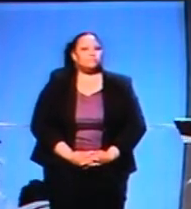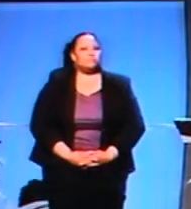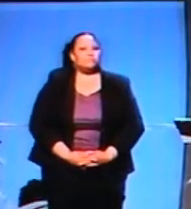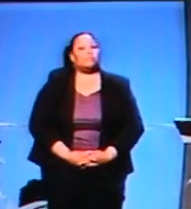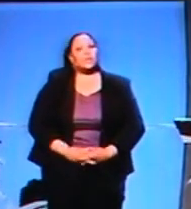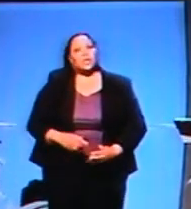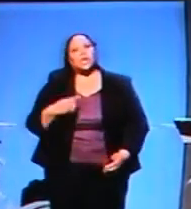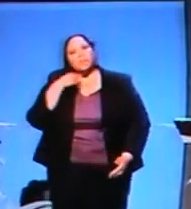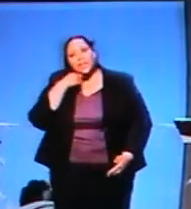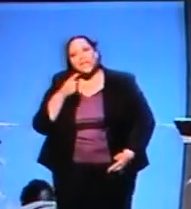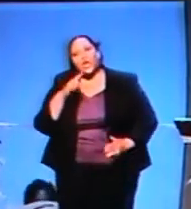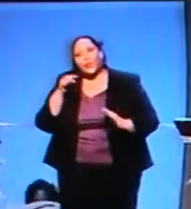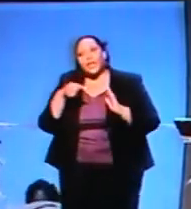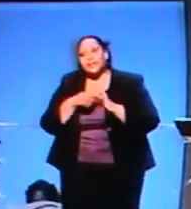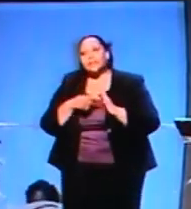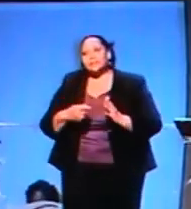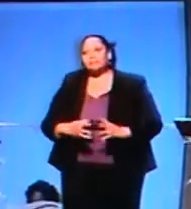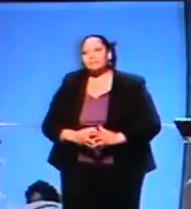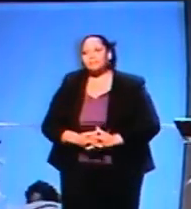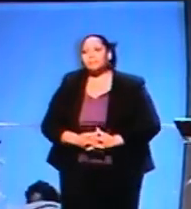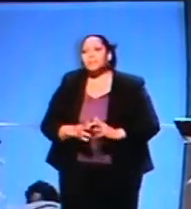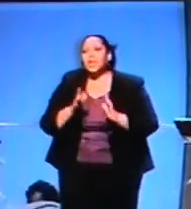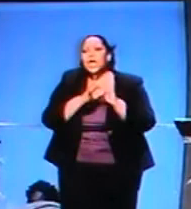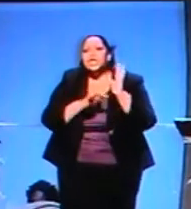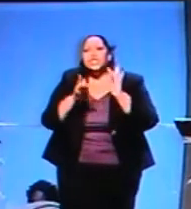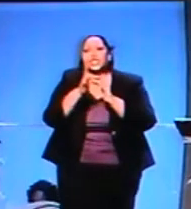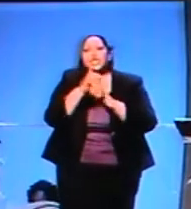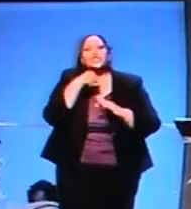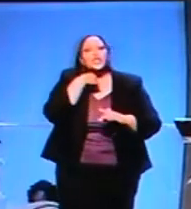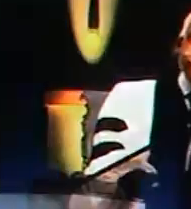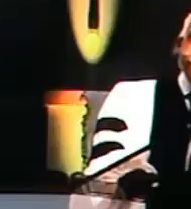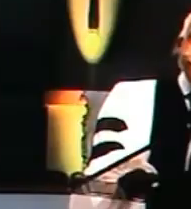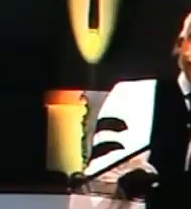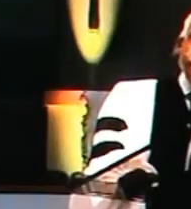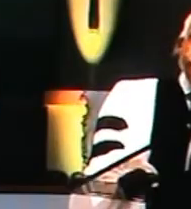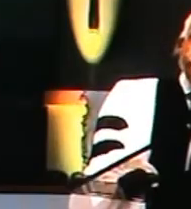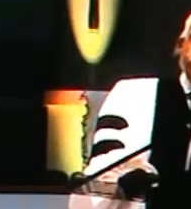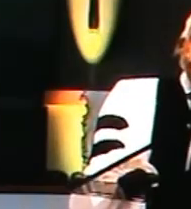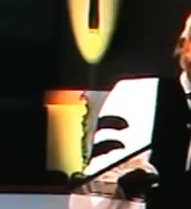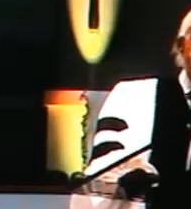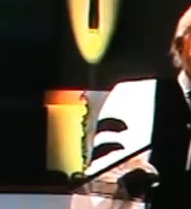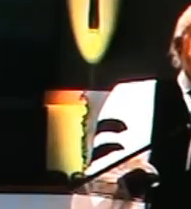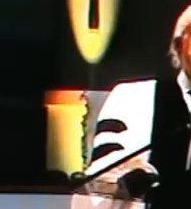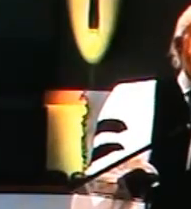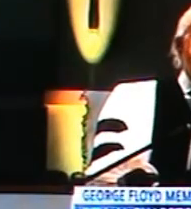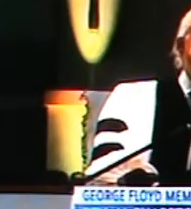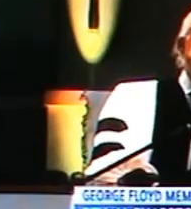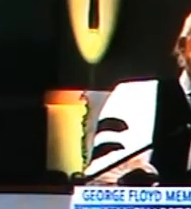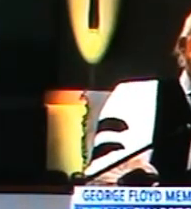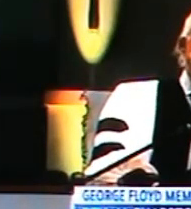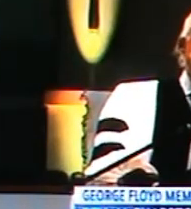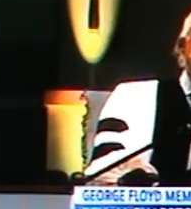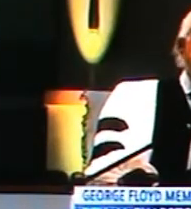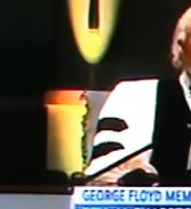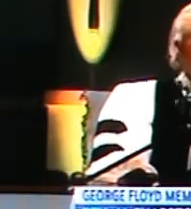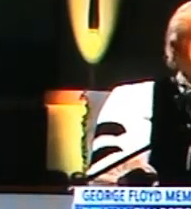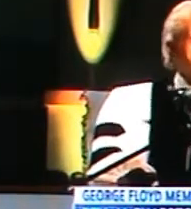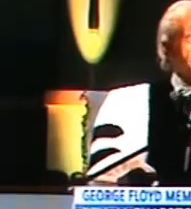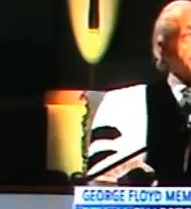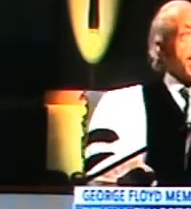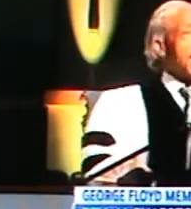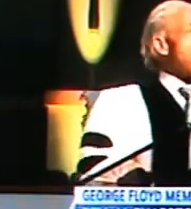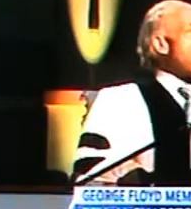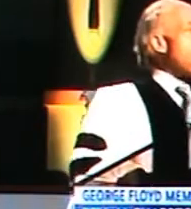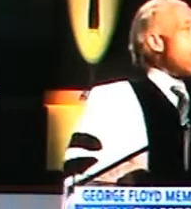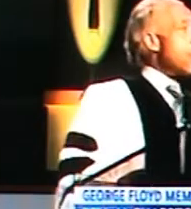Let me tell you this. Jesus told the story that there was a man laying